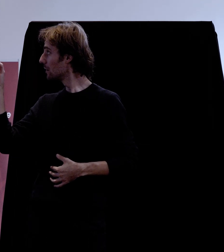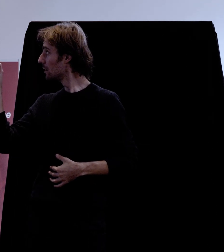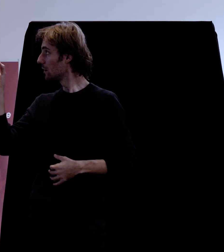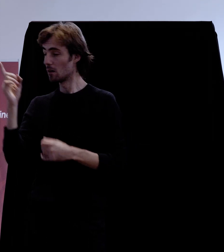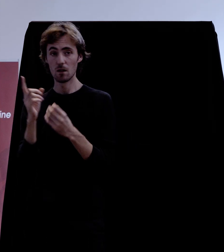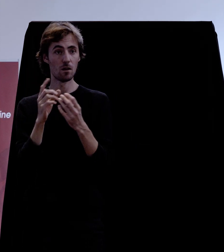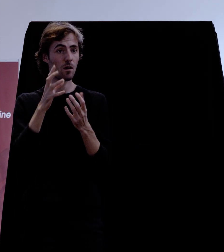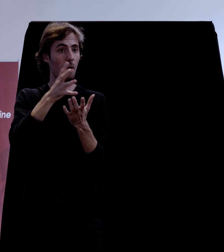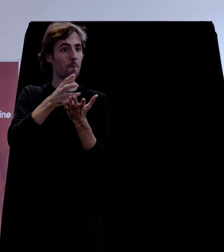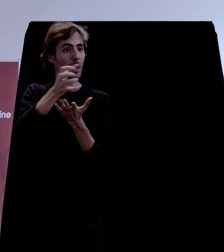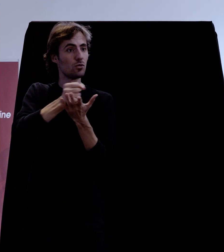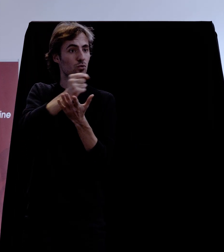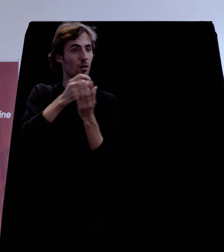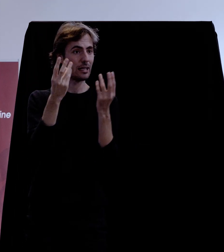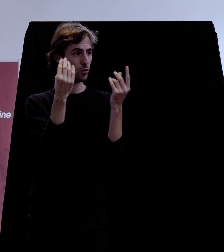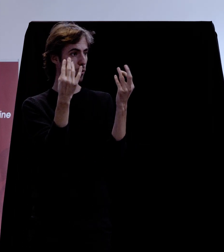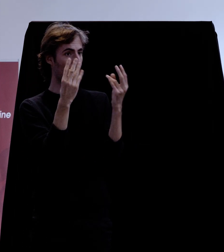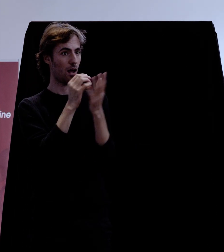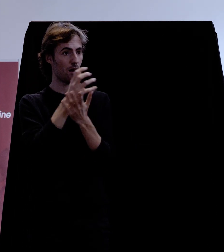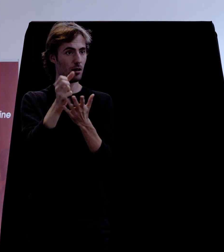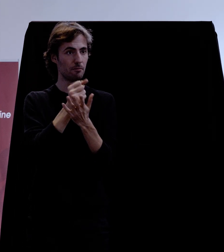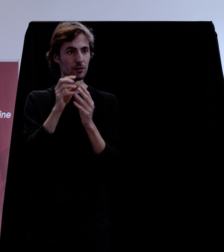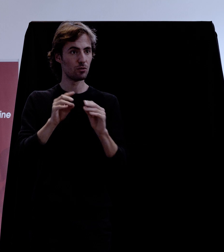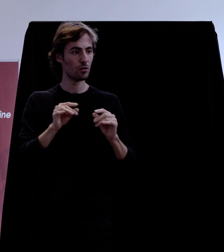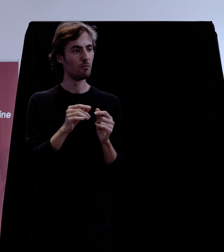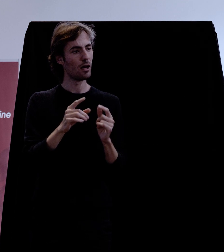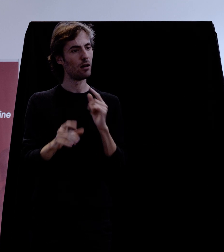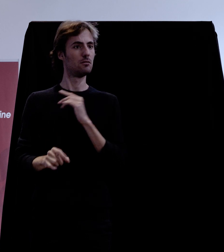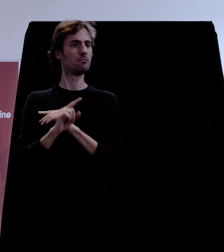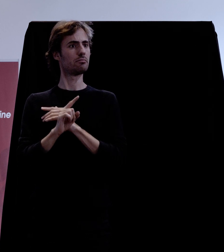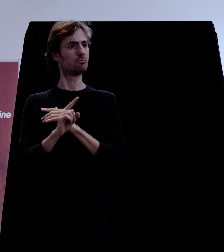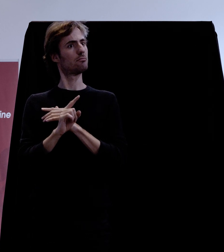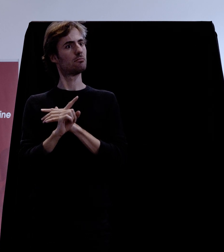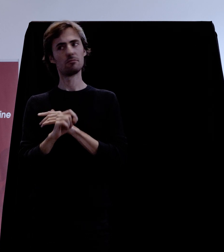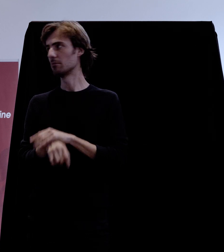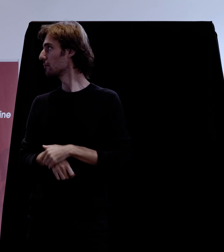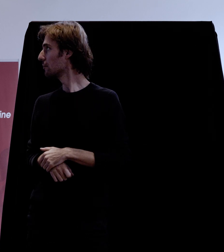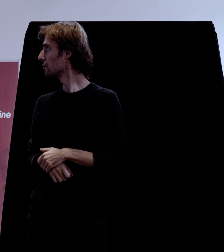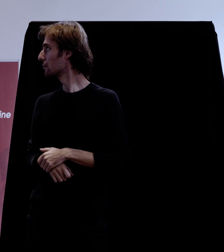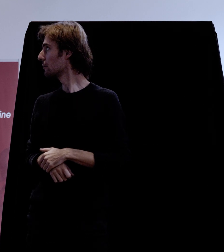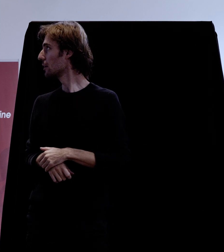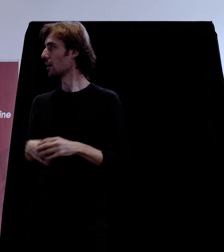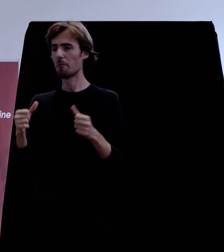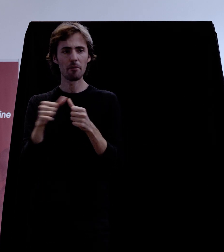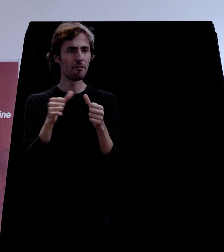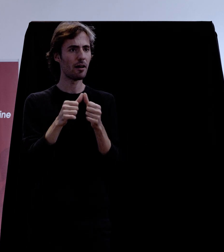Not the usual way you use finger paints, though, right? Because he'd rather paint himself than piece of